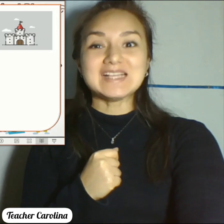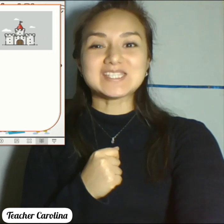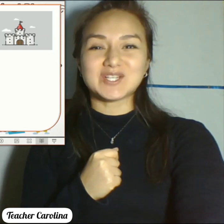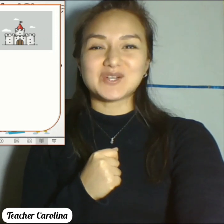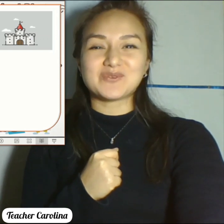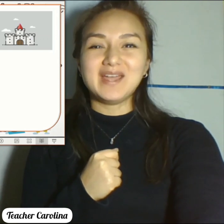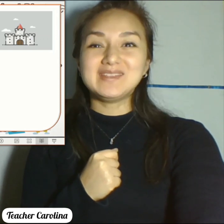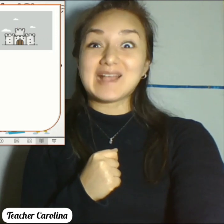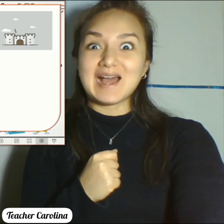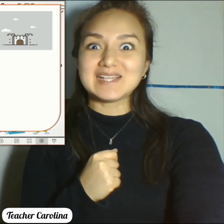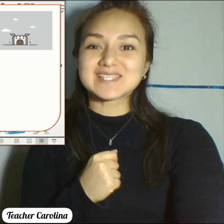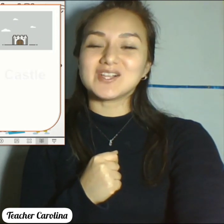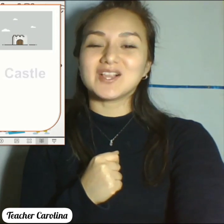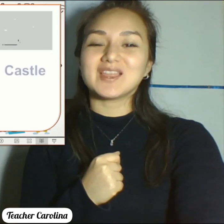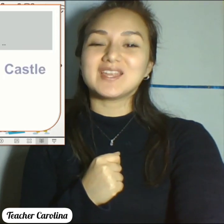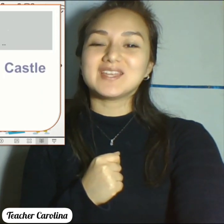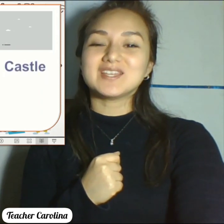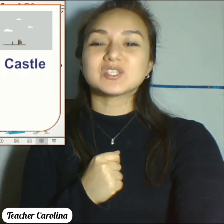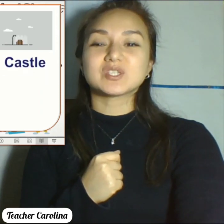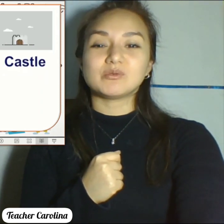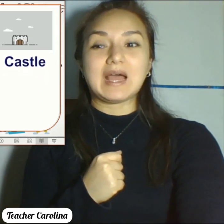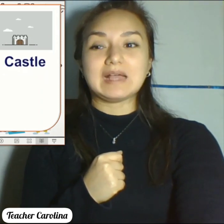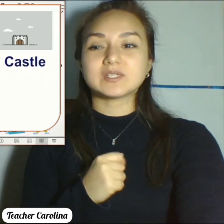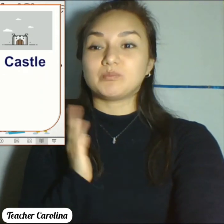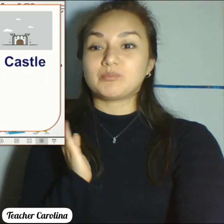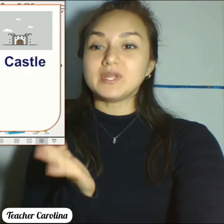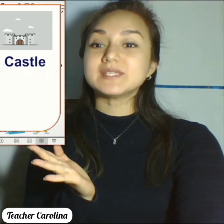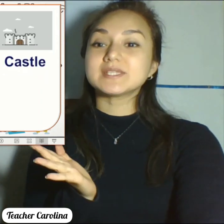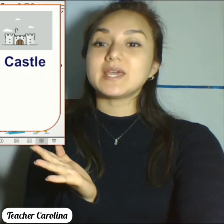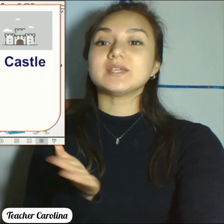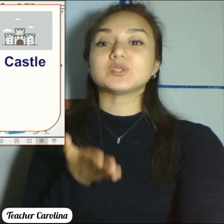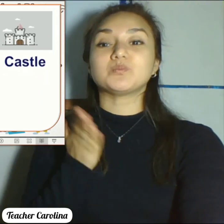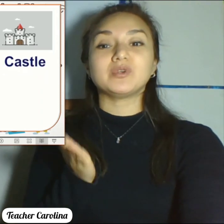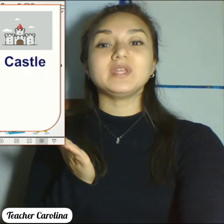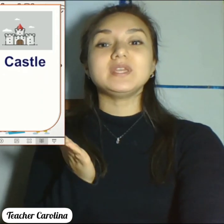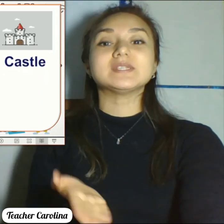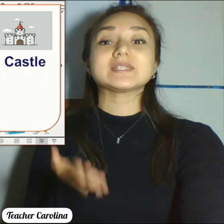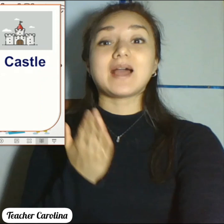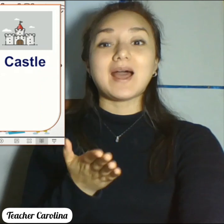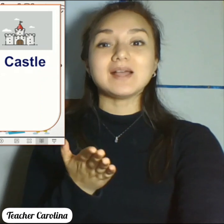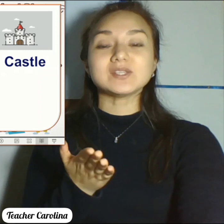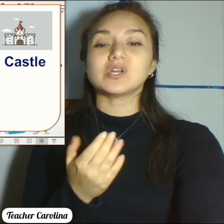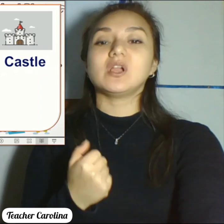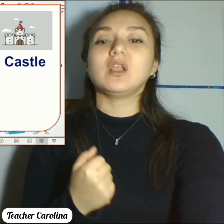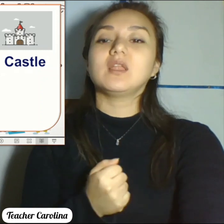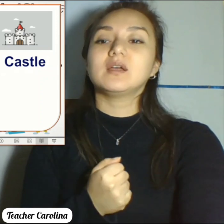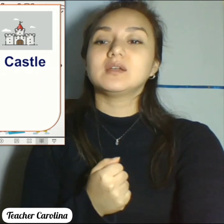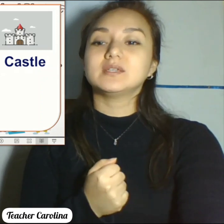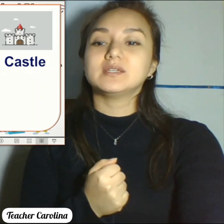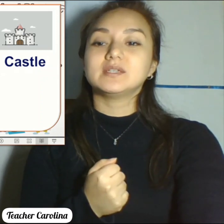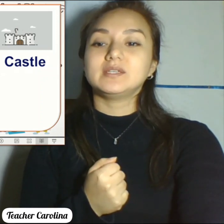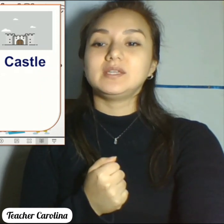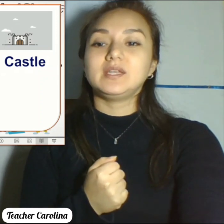castle, right? Castle. So castle, princess, prince, castle. In